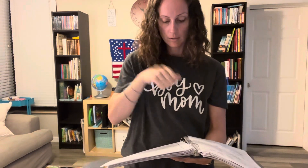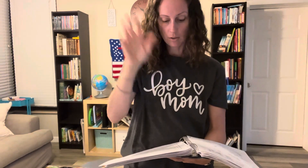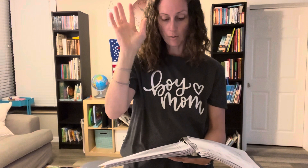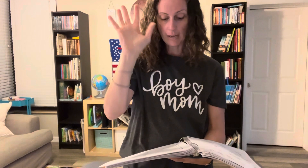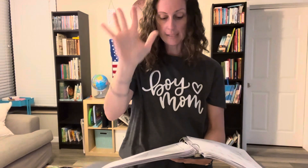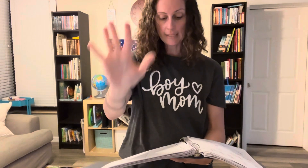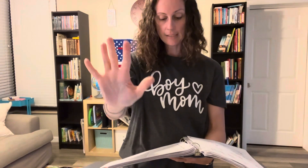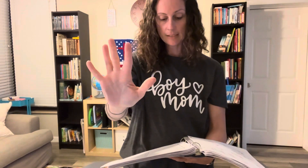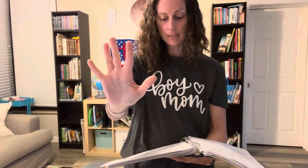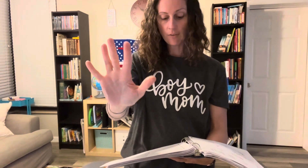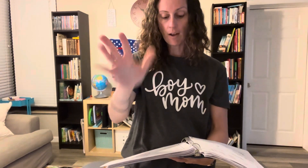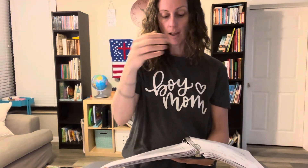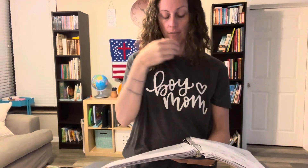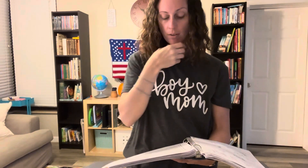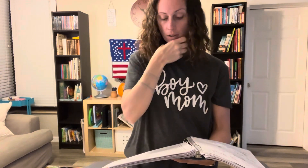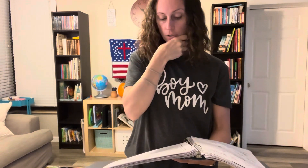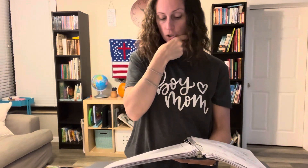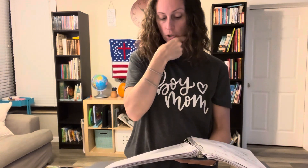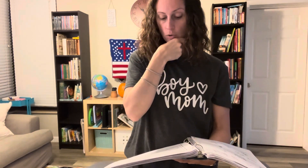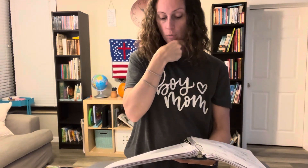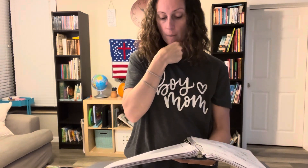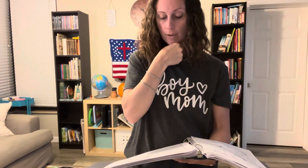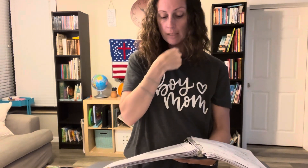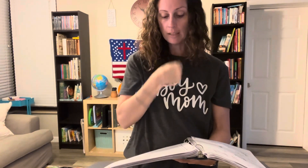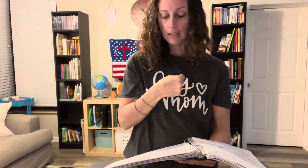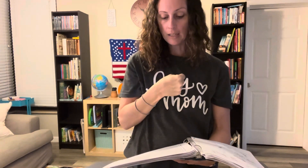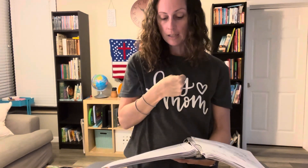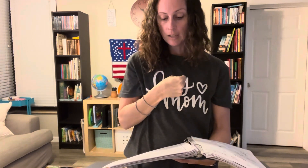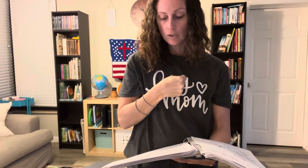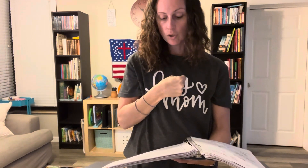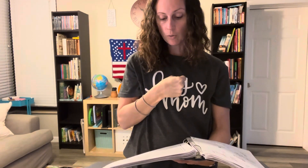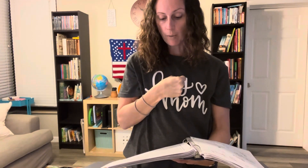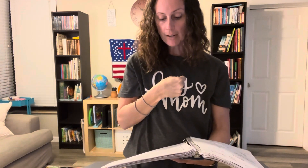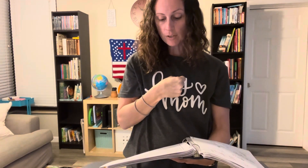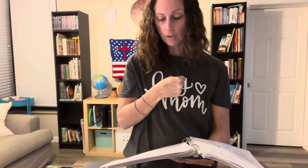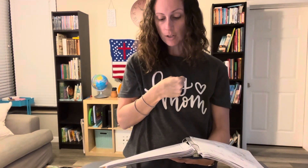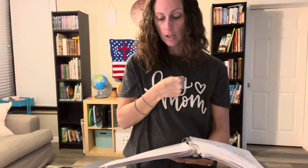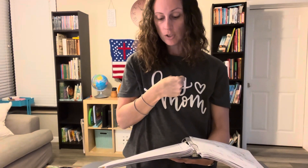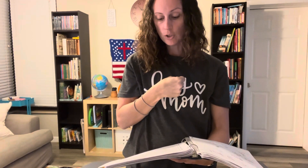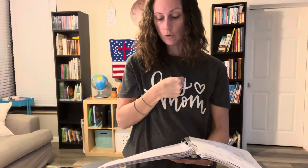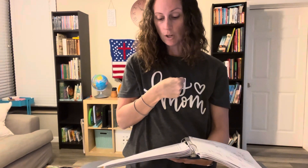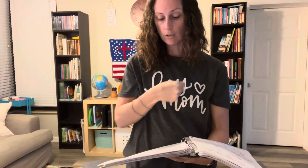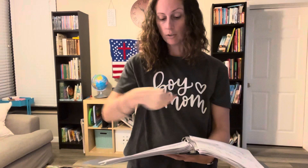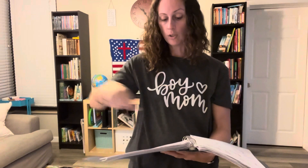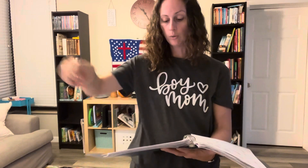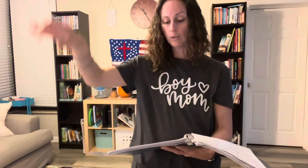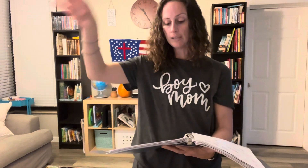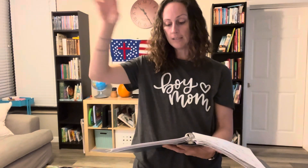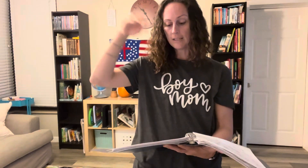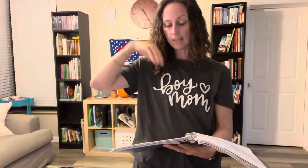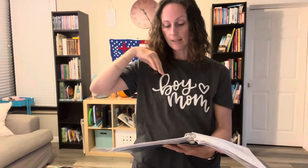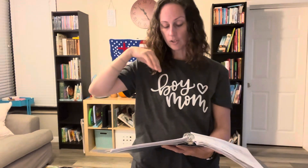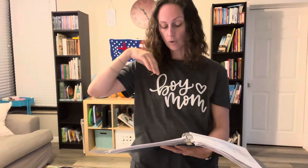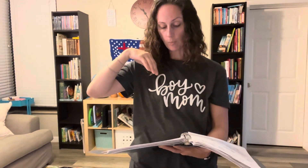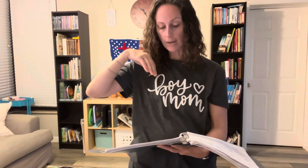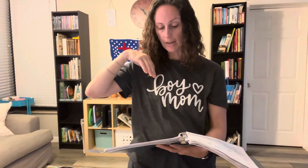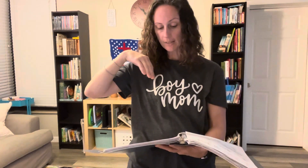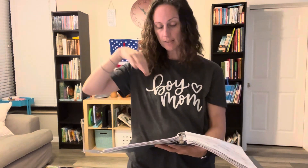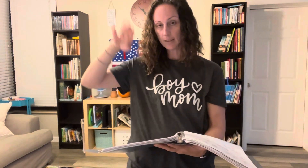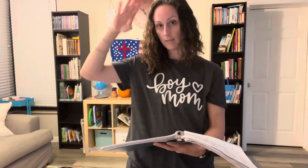in 1865, General Robert E. Lee surrendered to General Ulysses S. Grant. And for